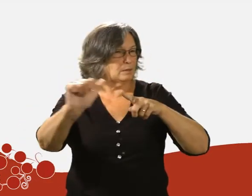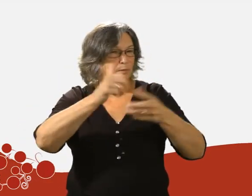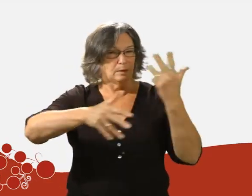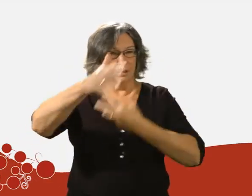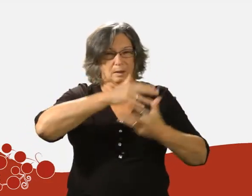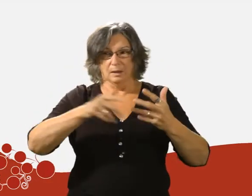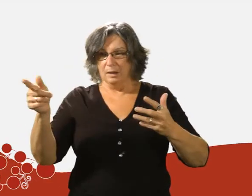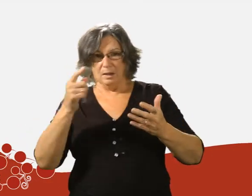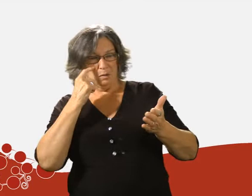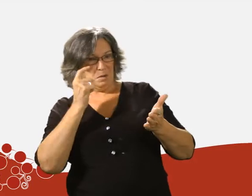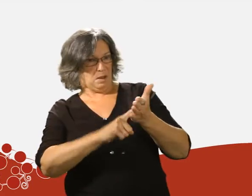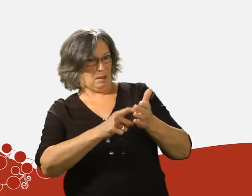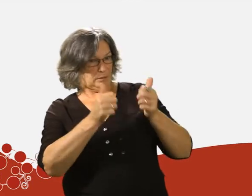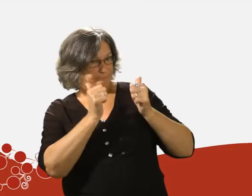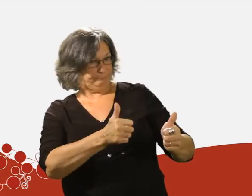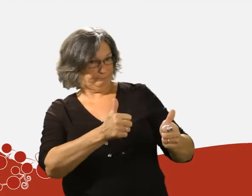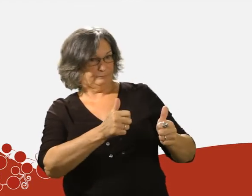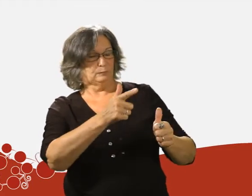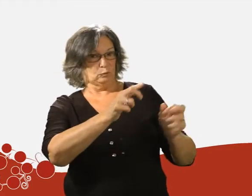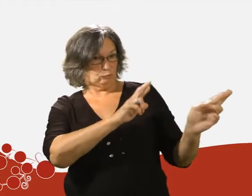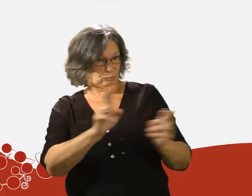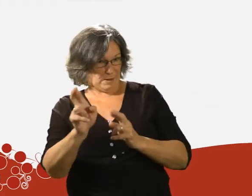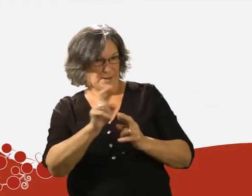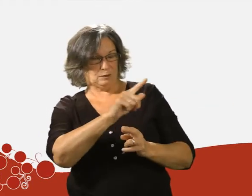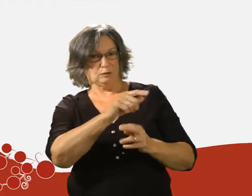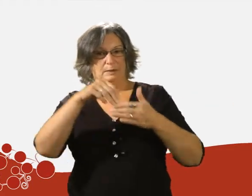encourage you to learn ASL in class and socialize within the deaf community.